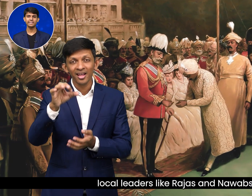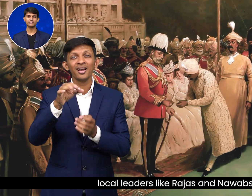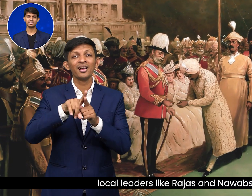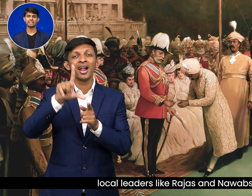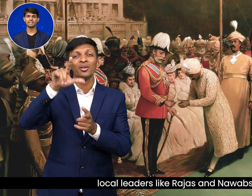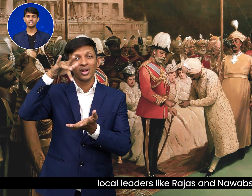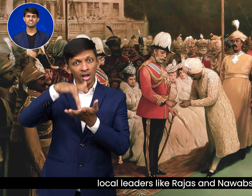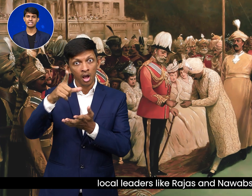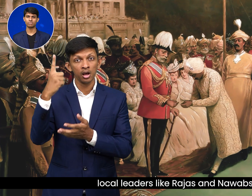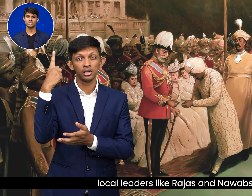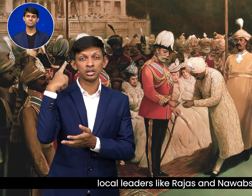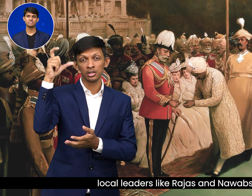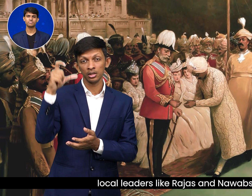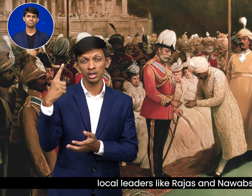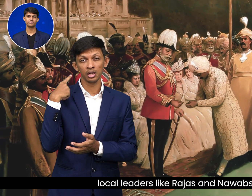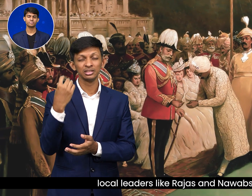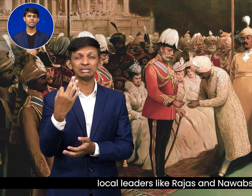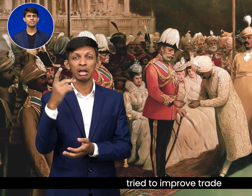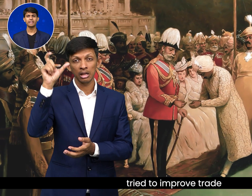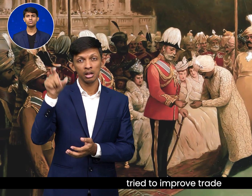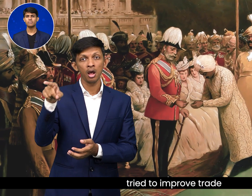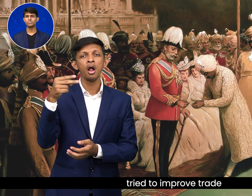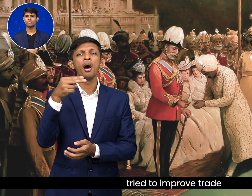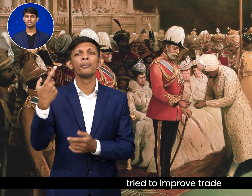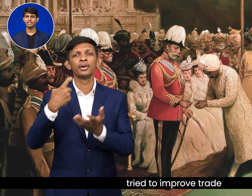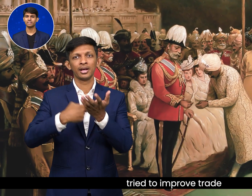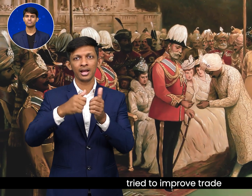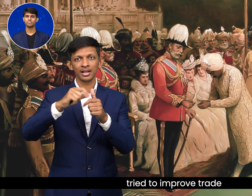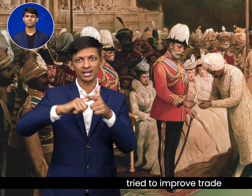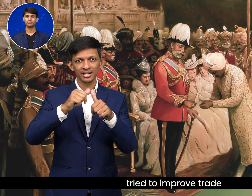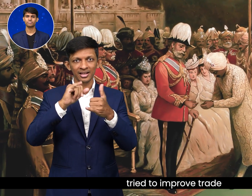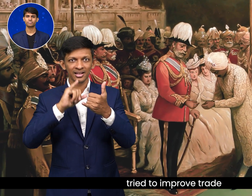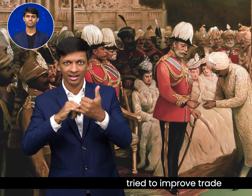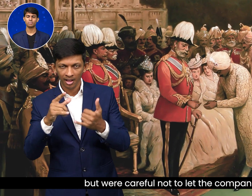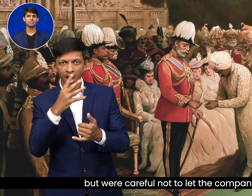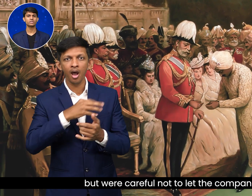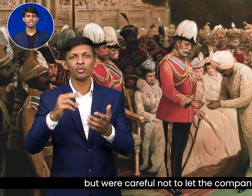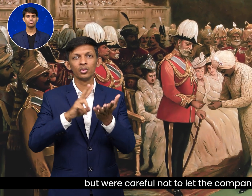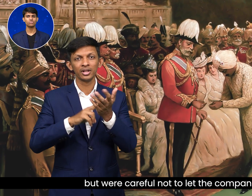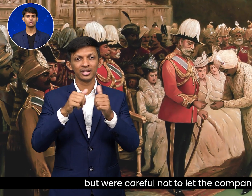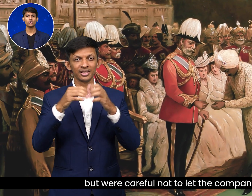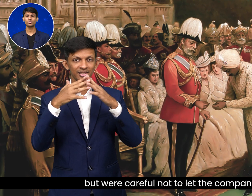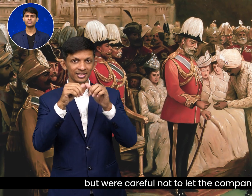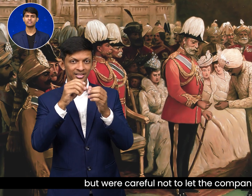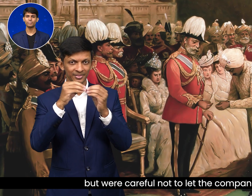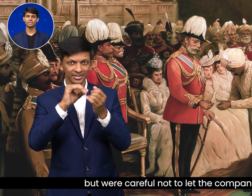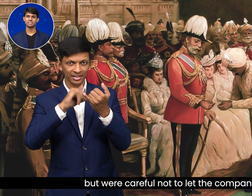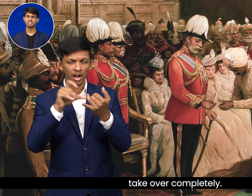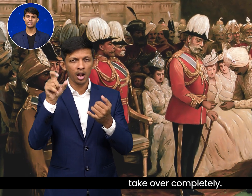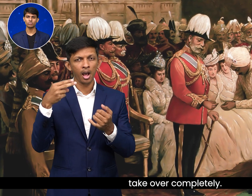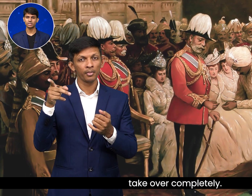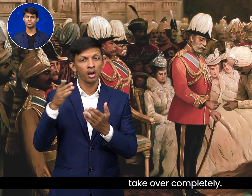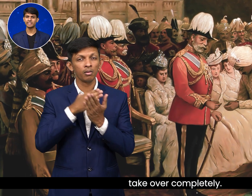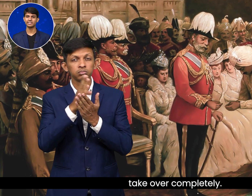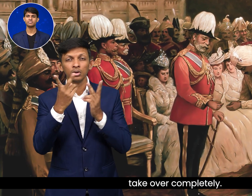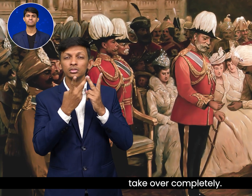local leaders like Rajas and Nawabs tried to improve trade but were careful not to let the companies